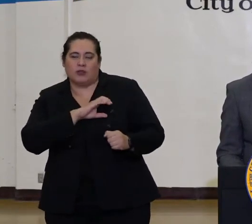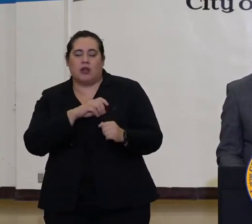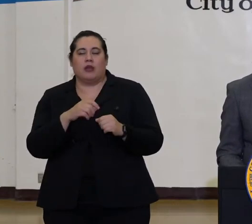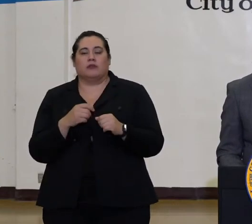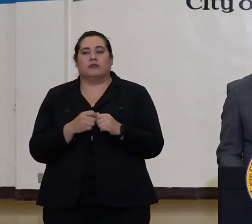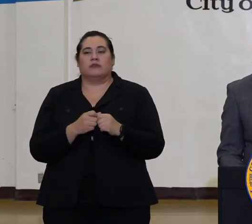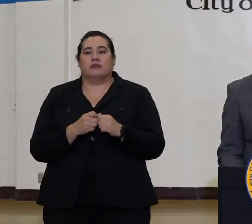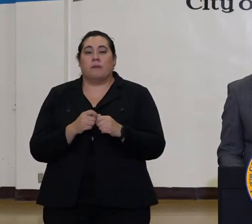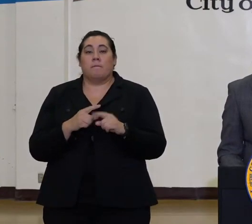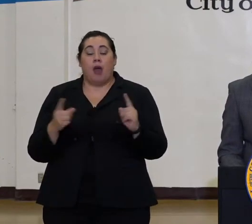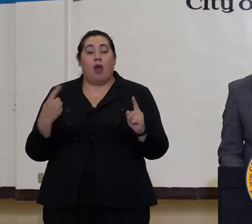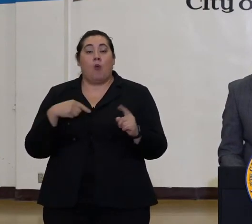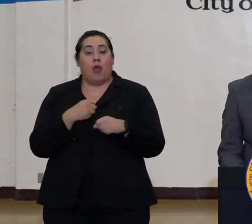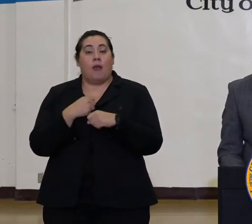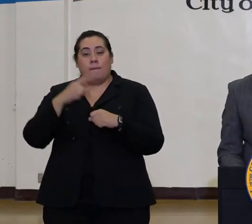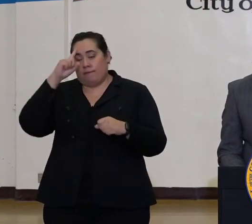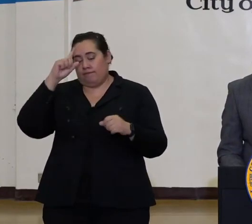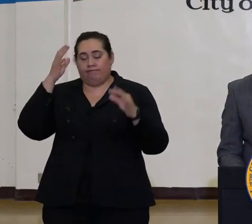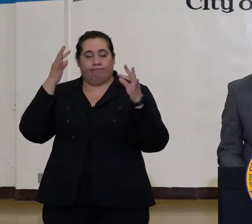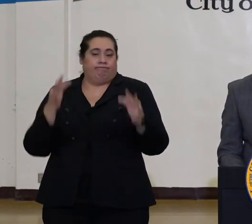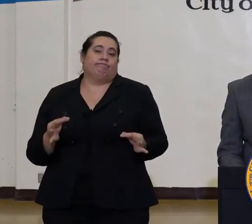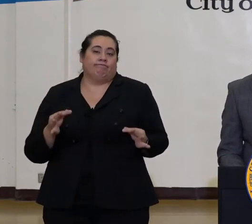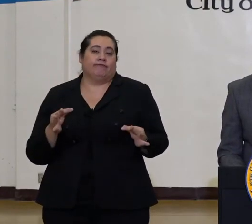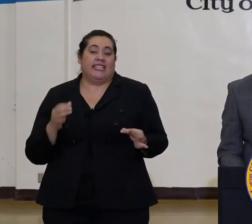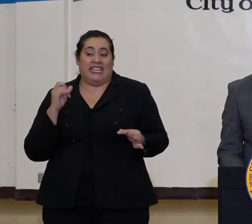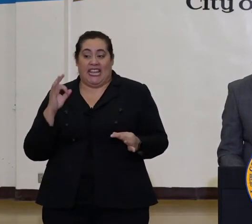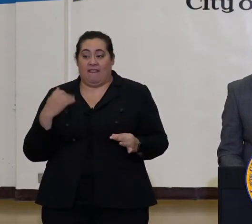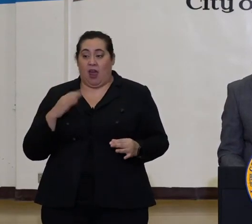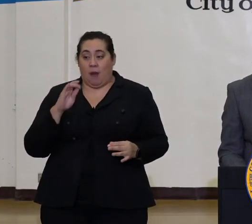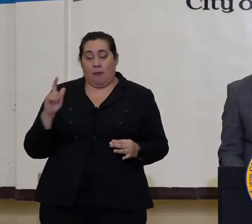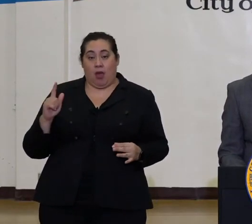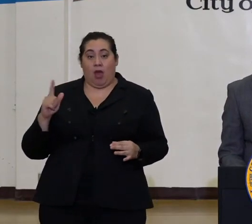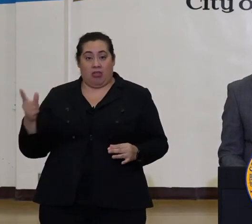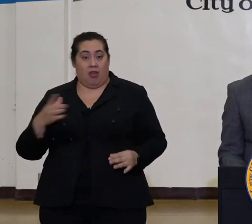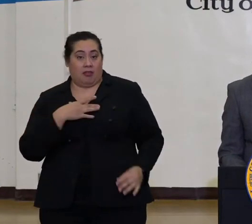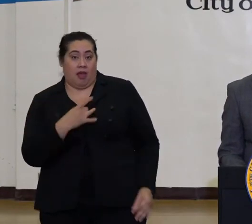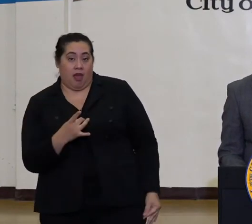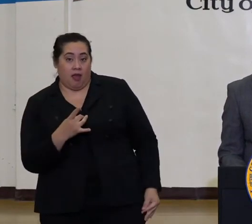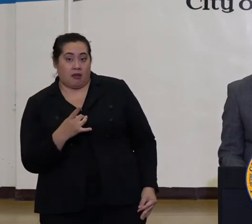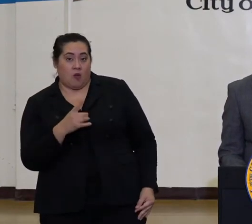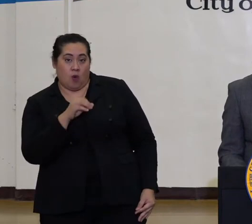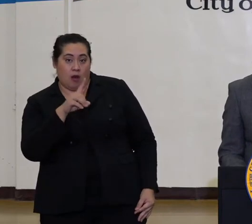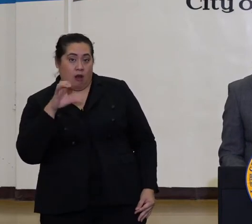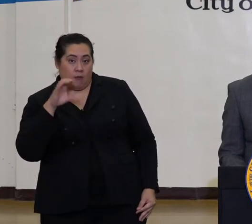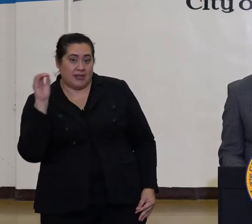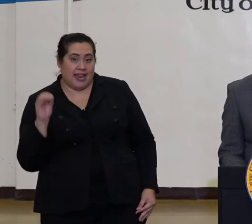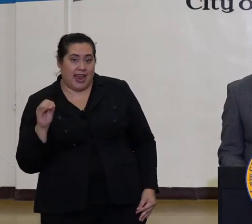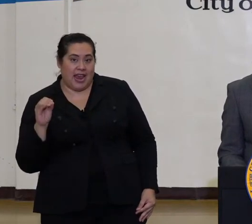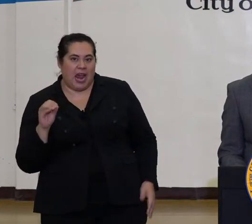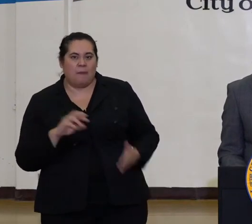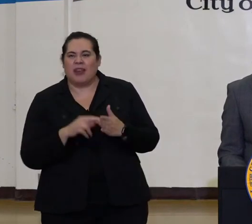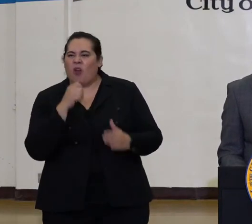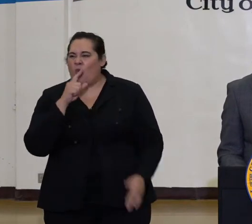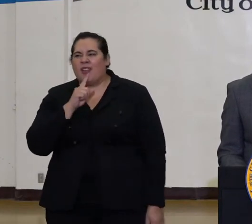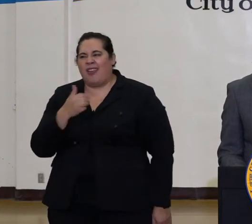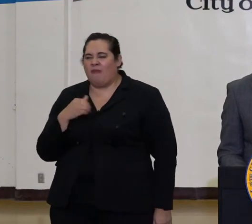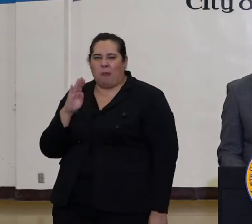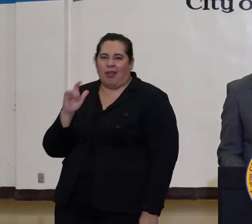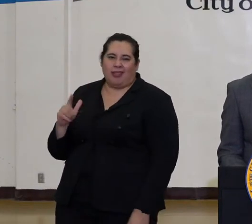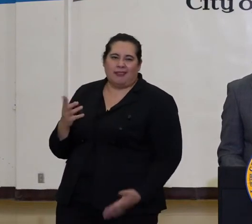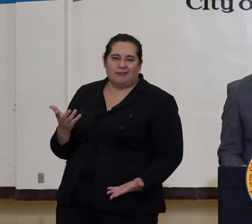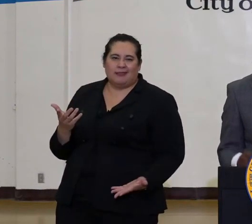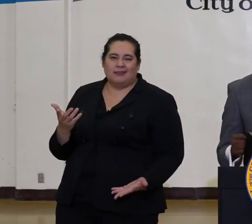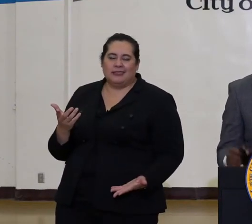but we made our minds up. If we had a bill that law enforcement liked 100%, then we didn't have a bill.